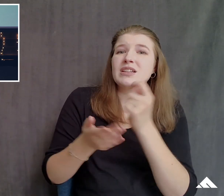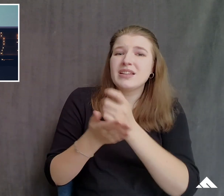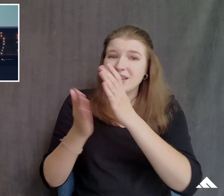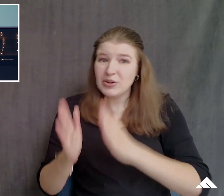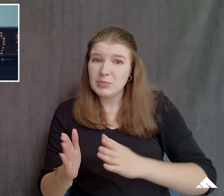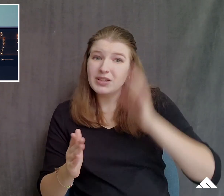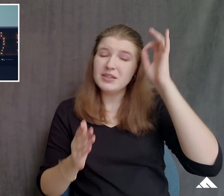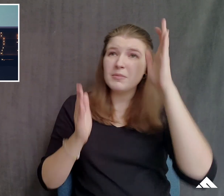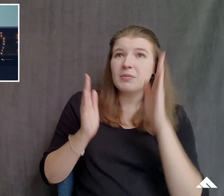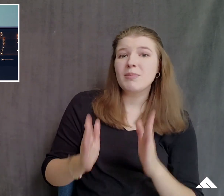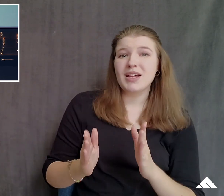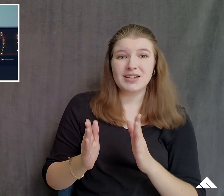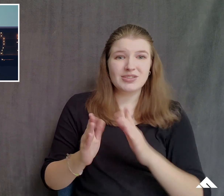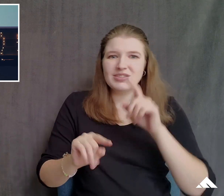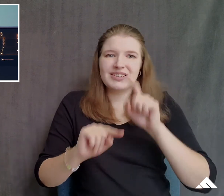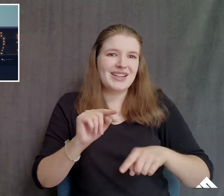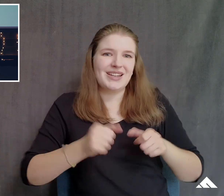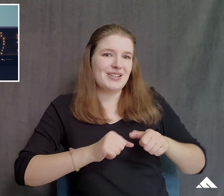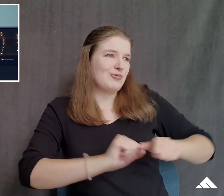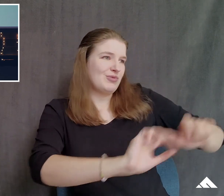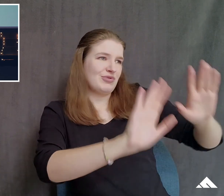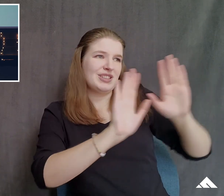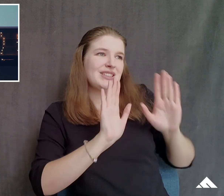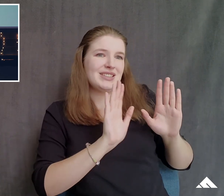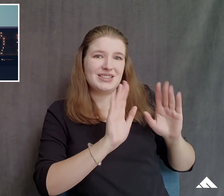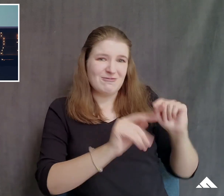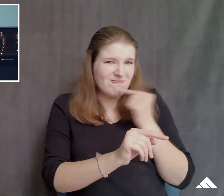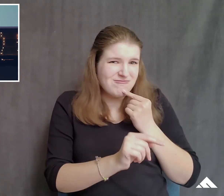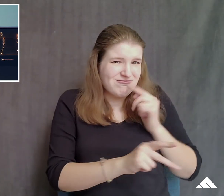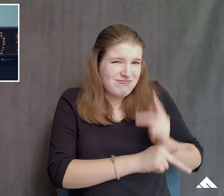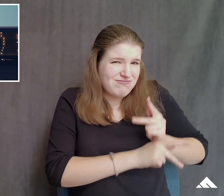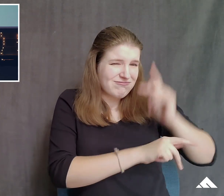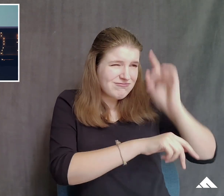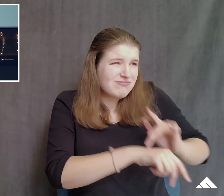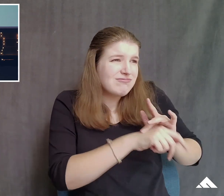pastors, they can't release you from the resentment you hold on to.